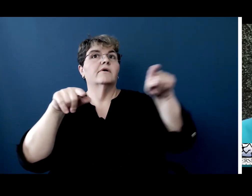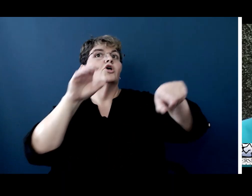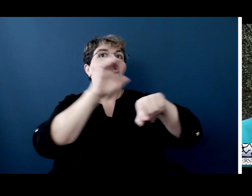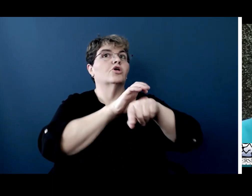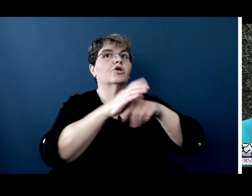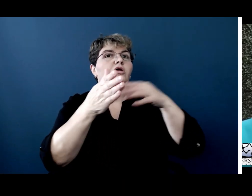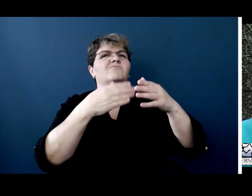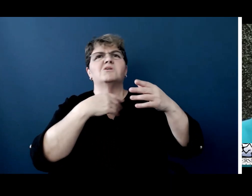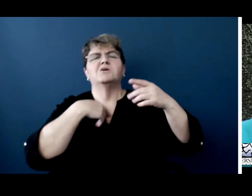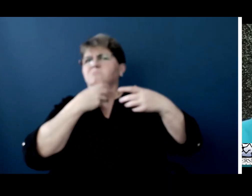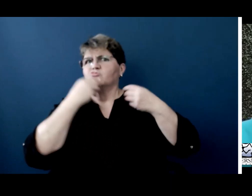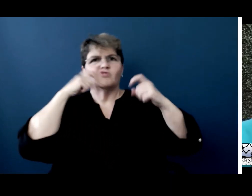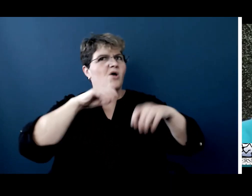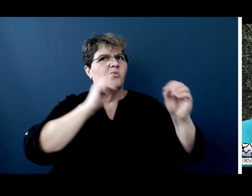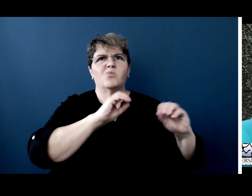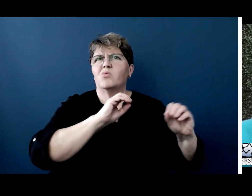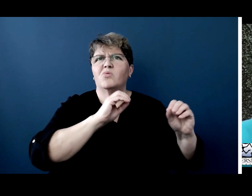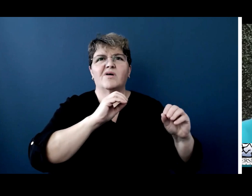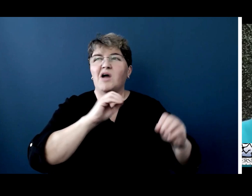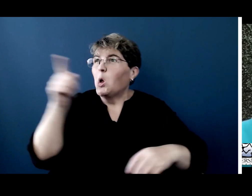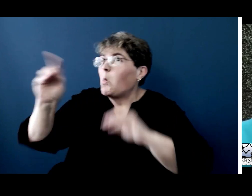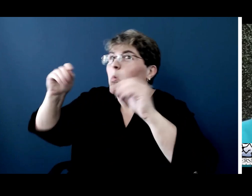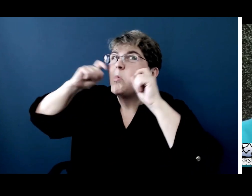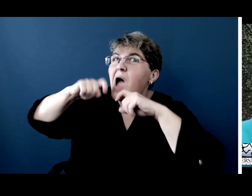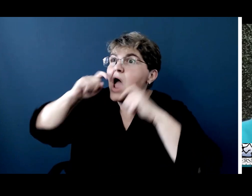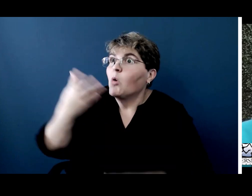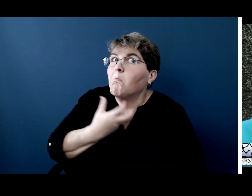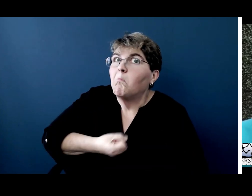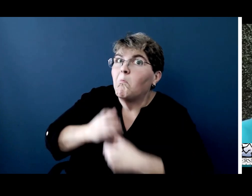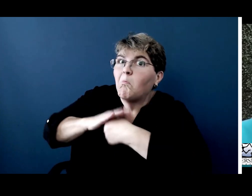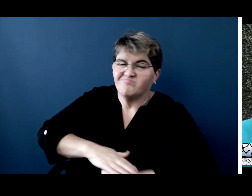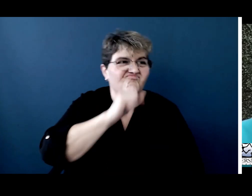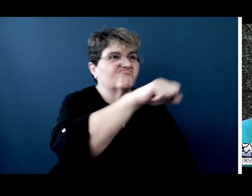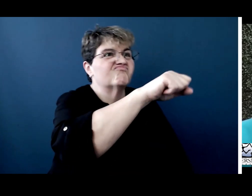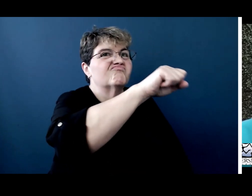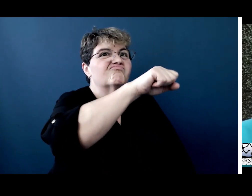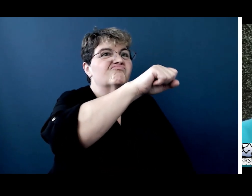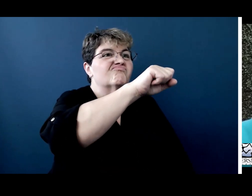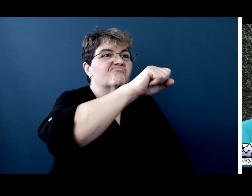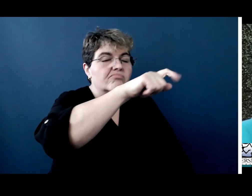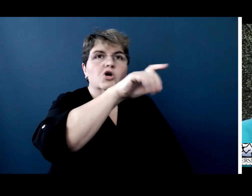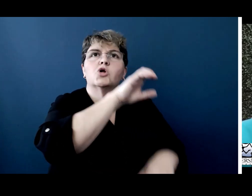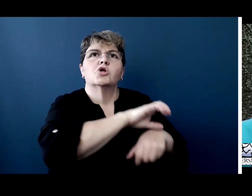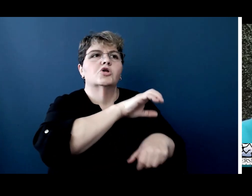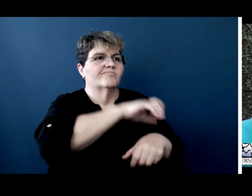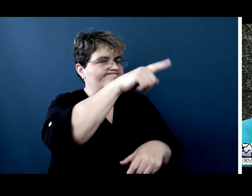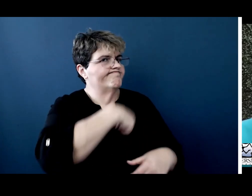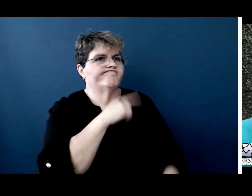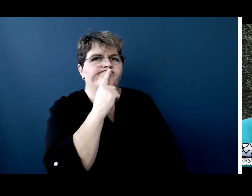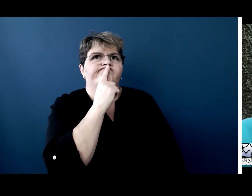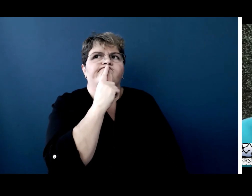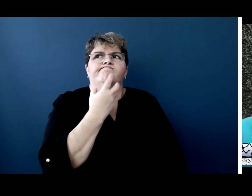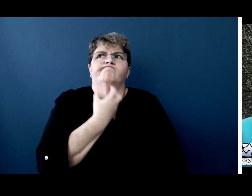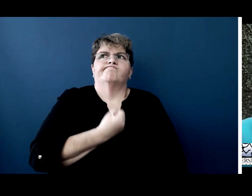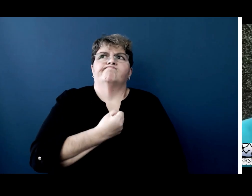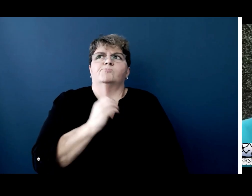And the service, I didn't cry at the service, I just cried at the hospital, but the service, You kept it together the